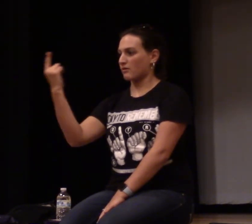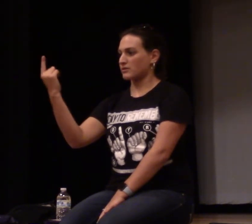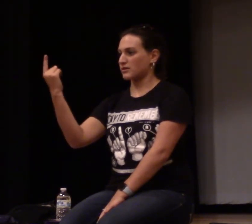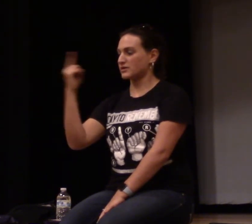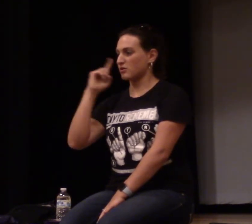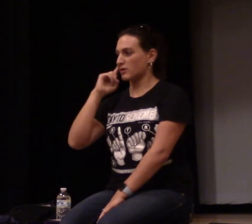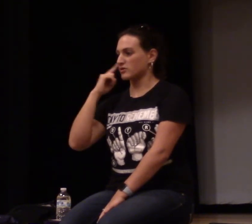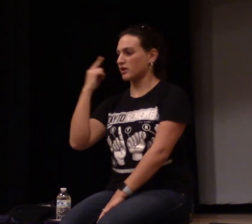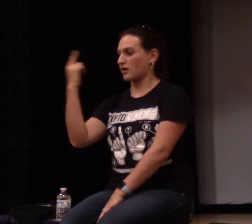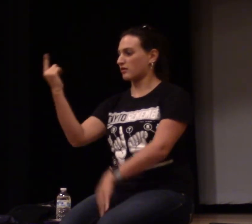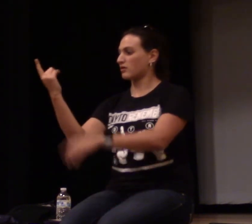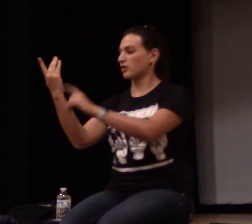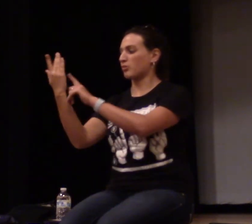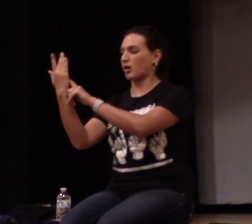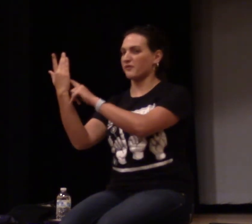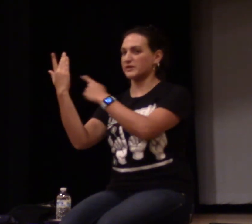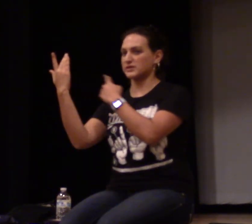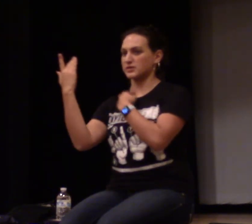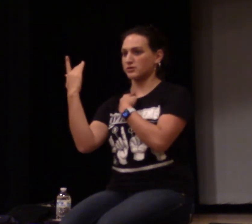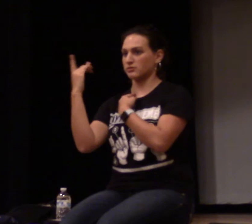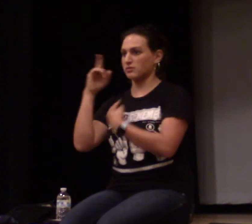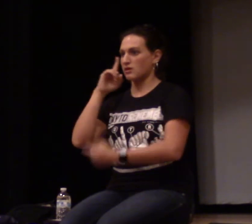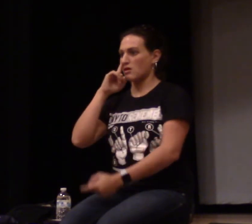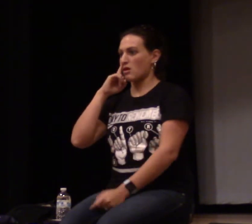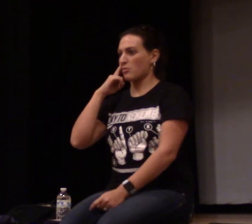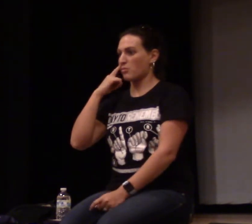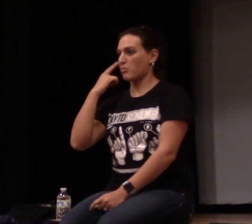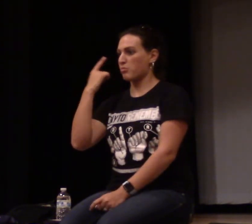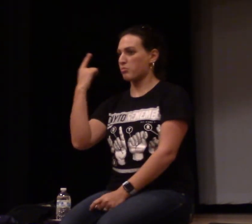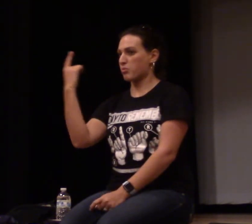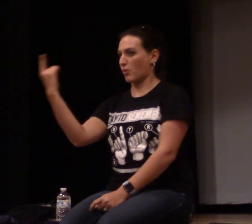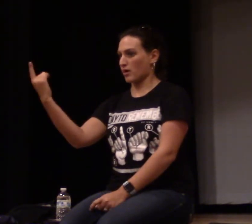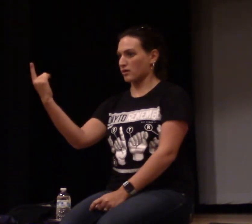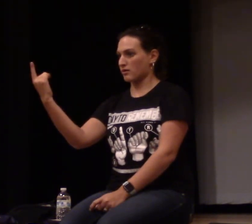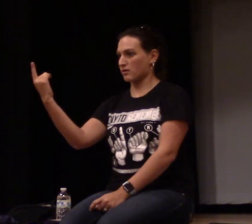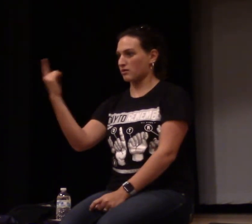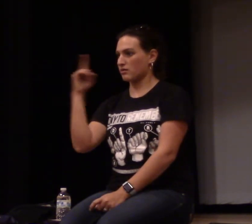And so when you're done, your palm faces you. Bored.